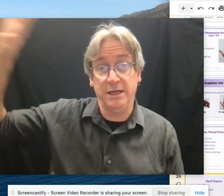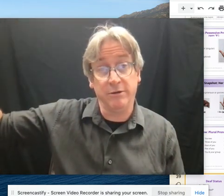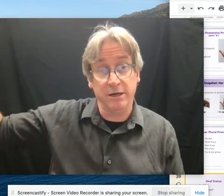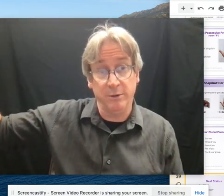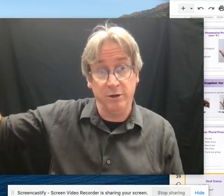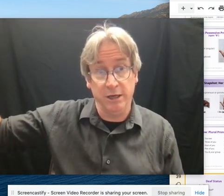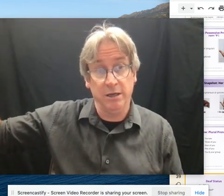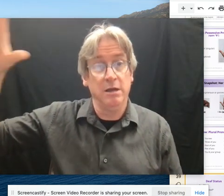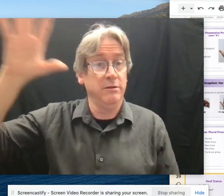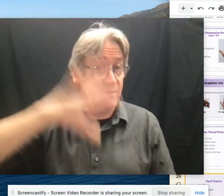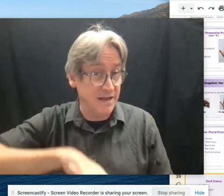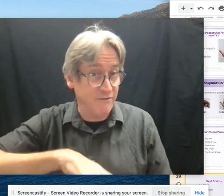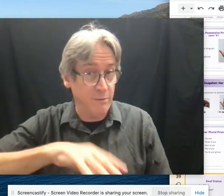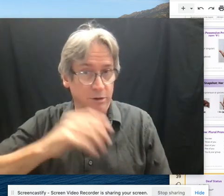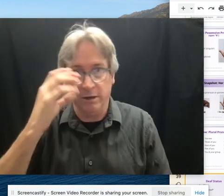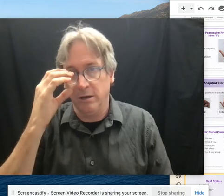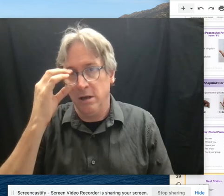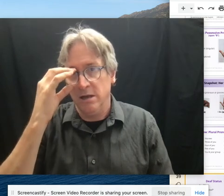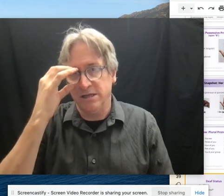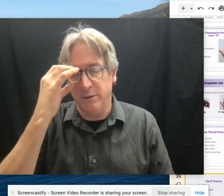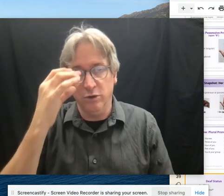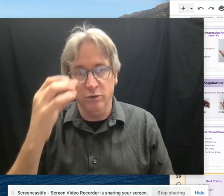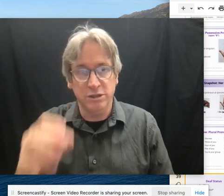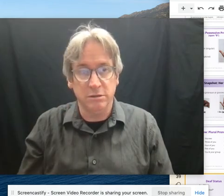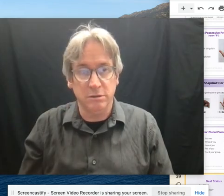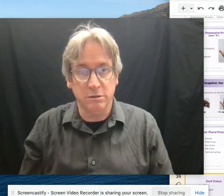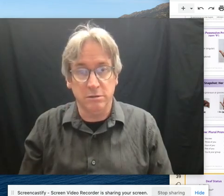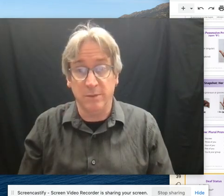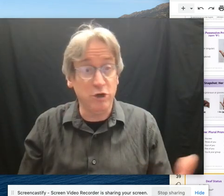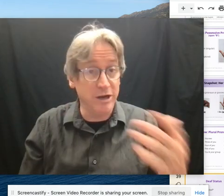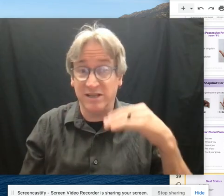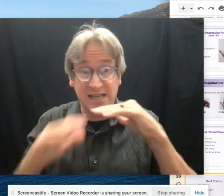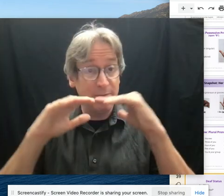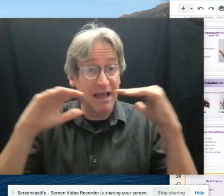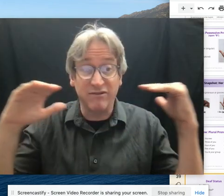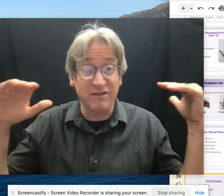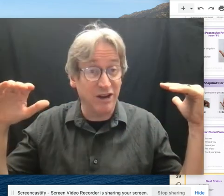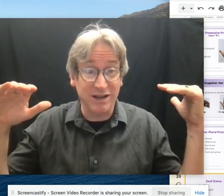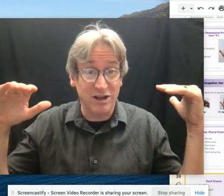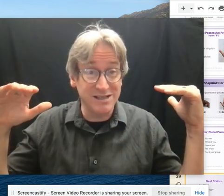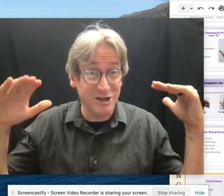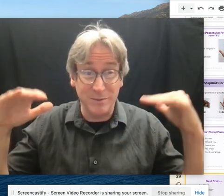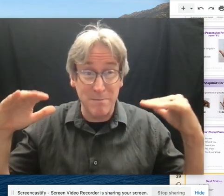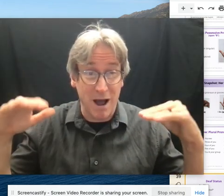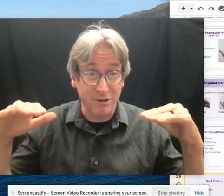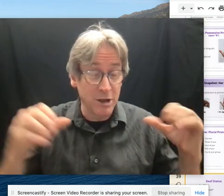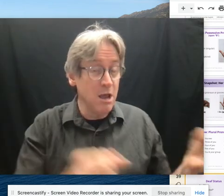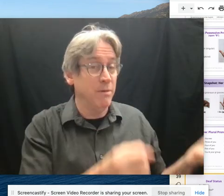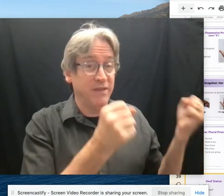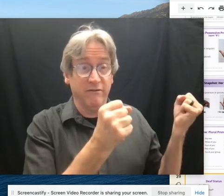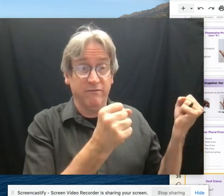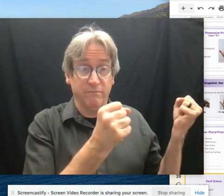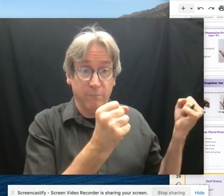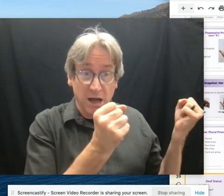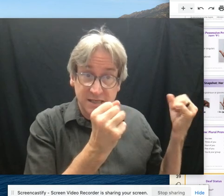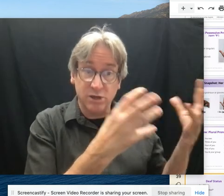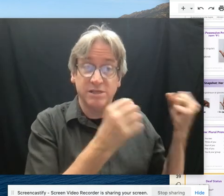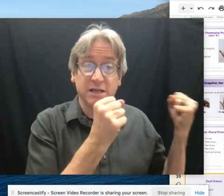with the hearing community than the deaf community. Someone could have the same level of hearing loss. It could be mild, but